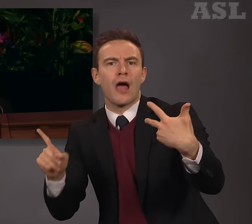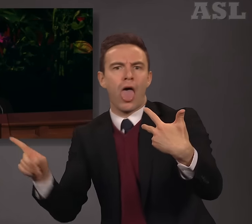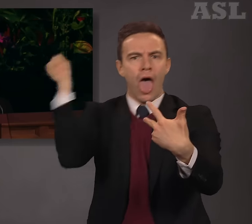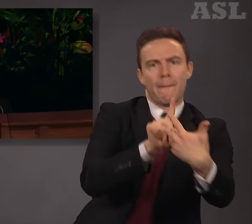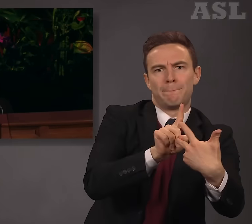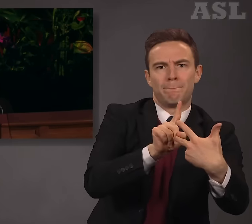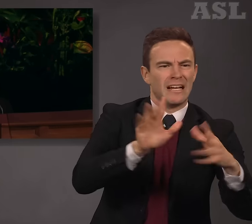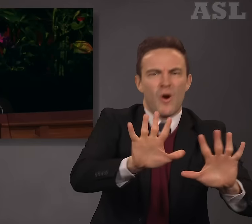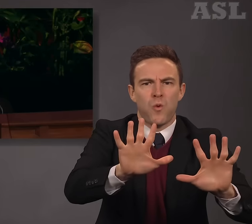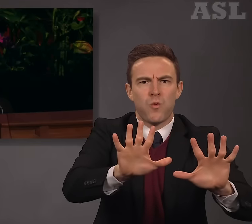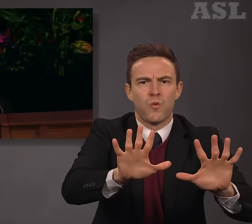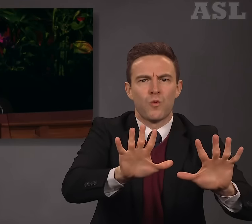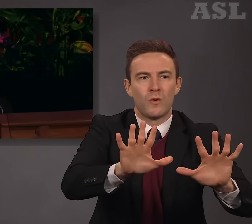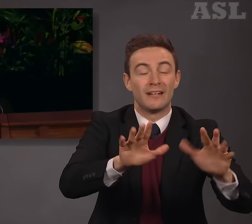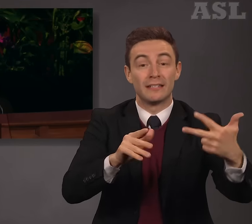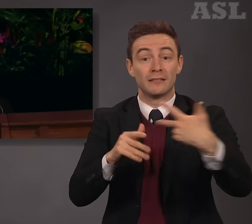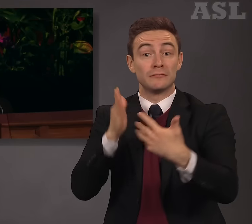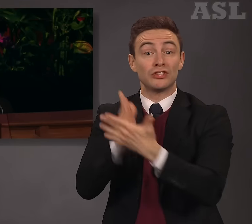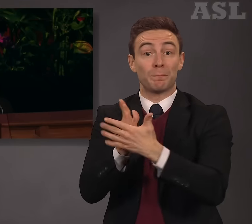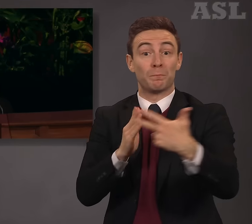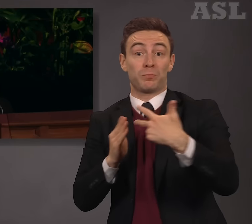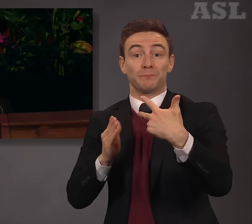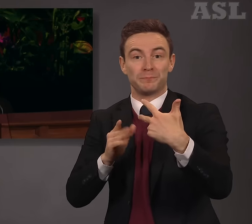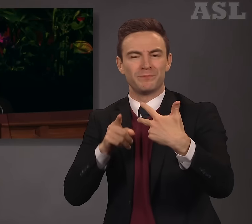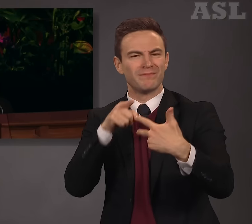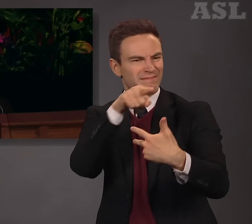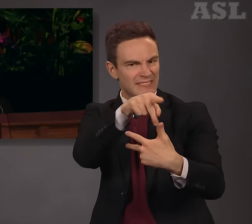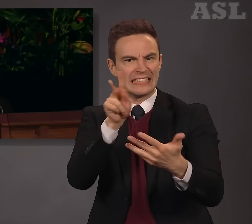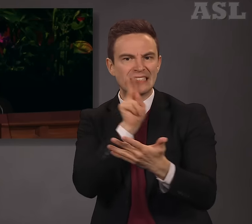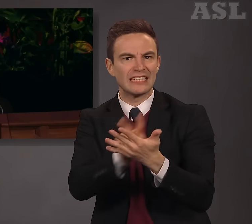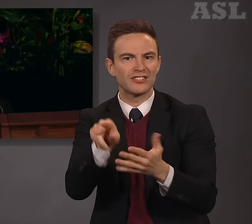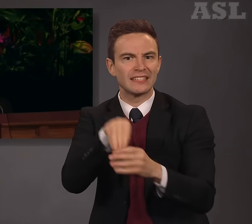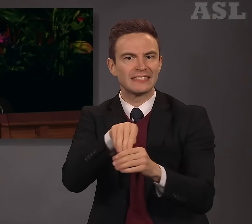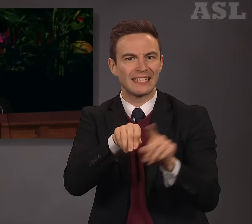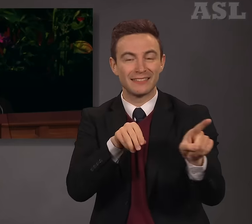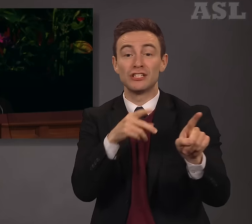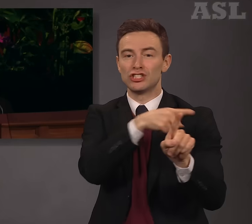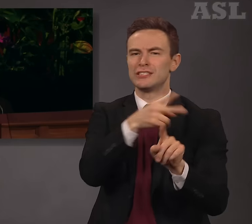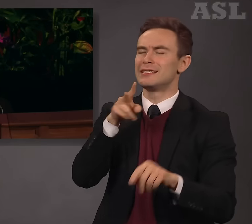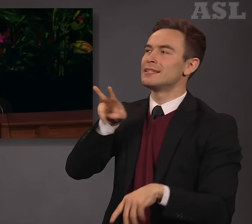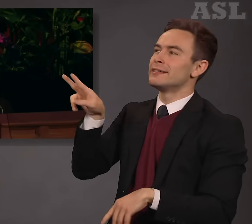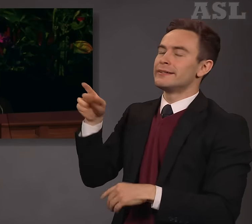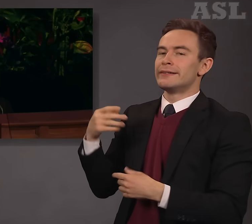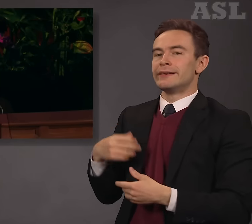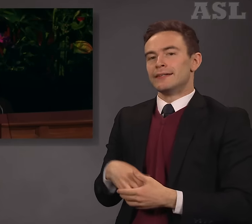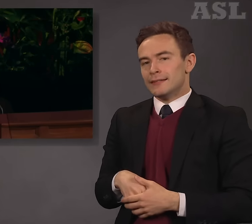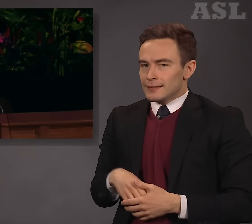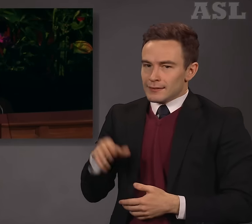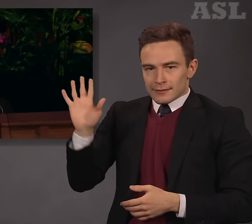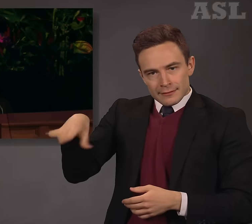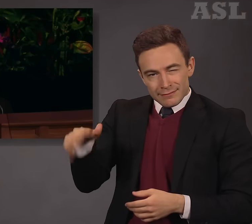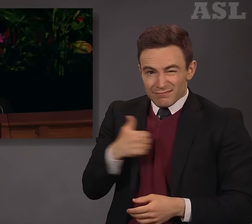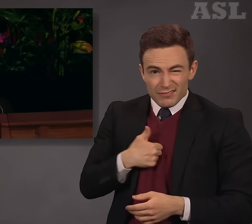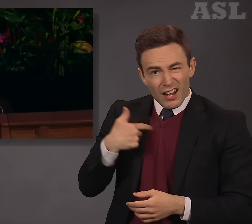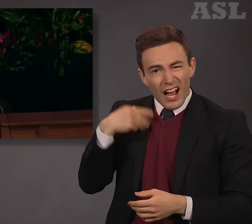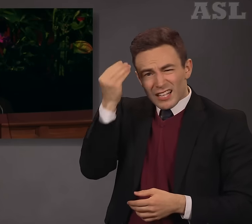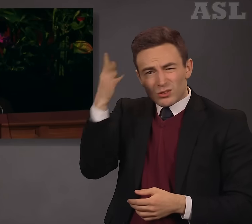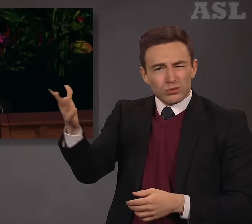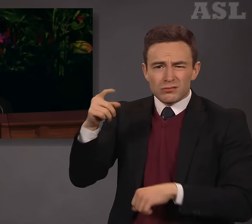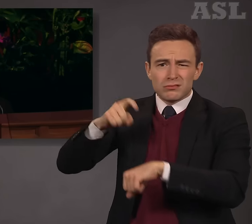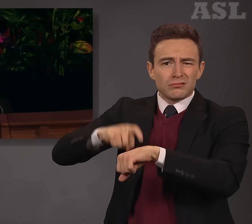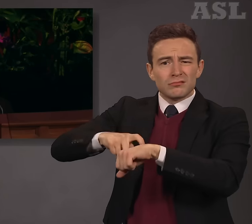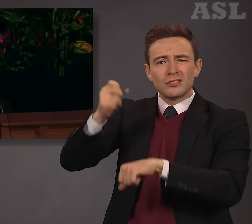vehicle stopped and we saw the secretary inside. Seeing us, she said, "I'm sorry, I told you